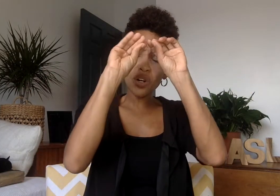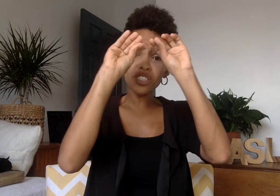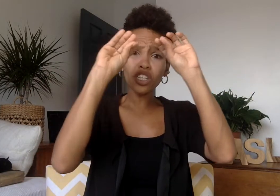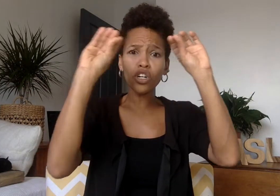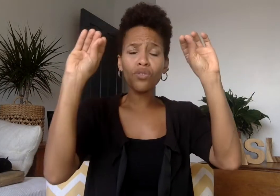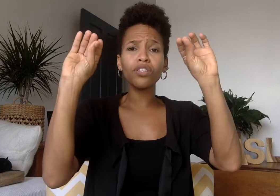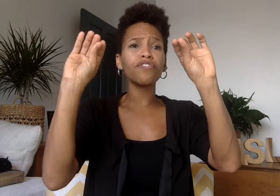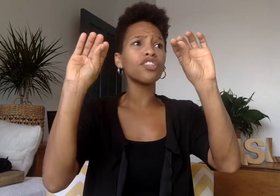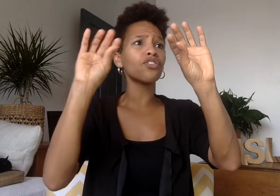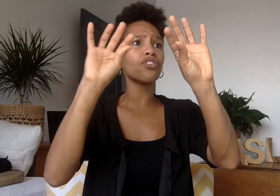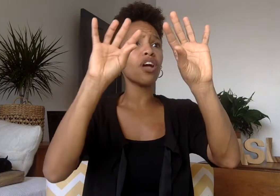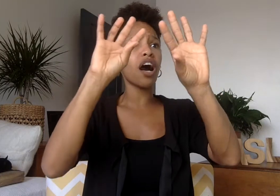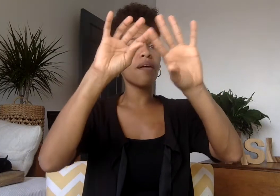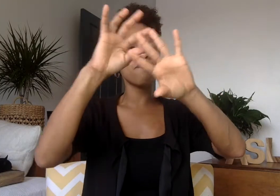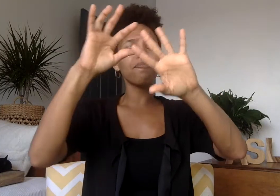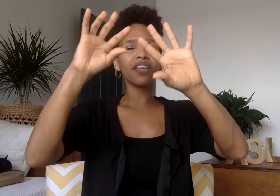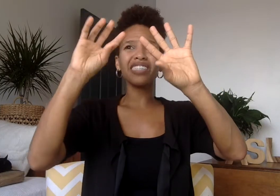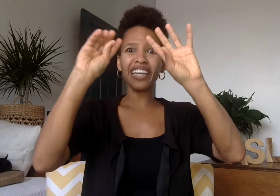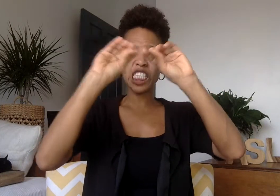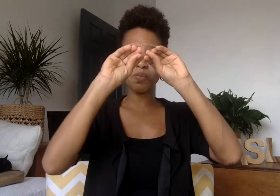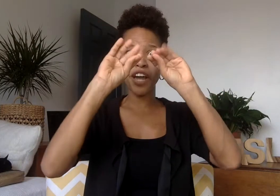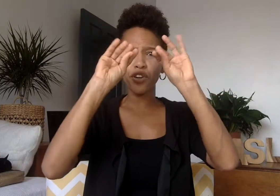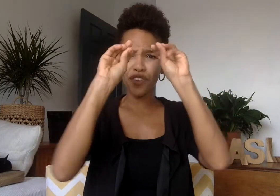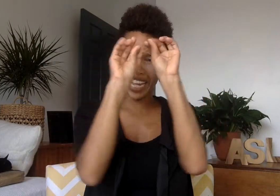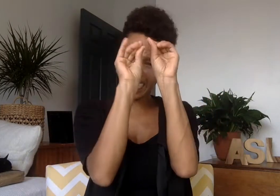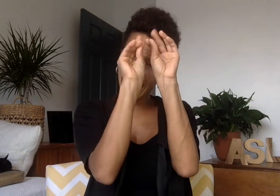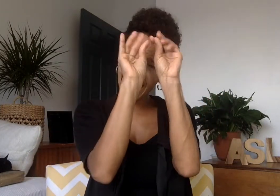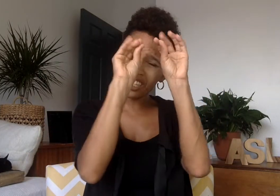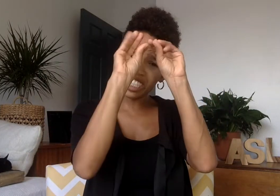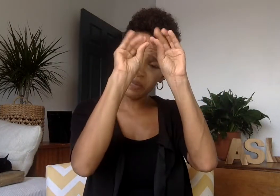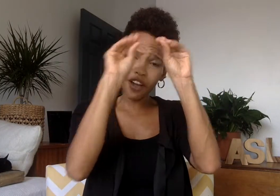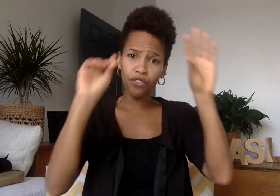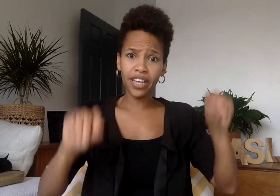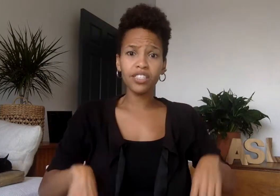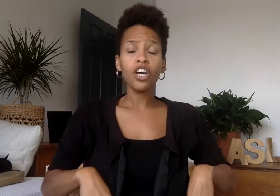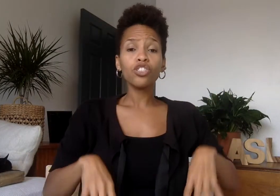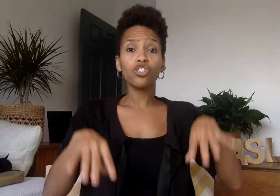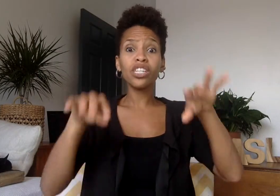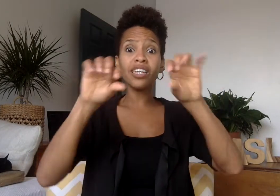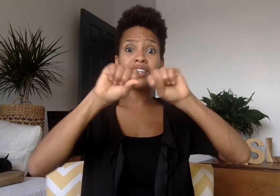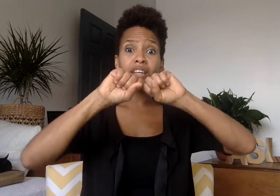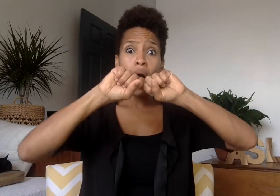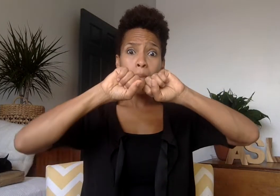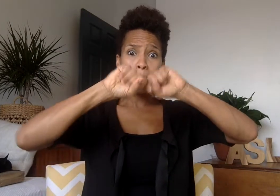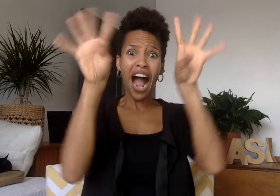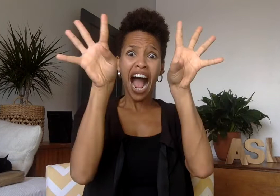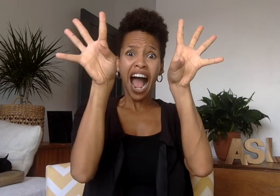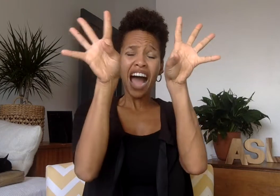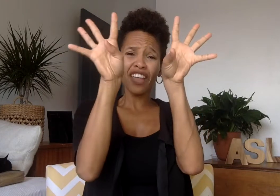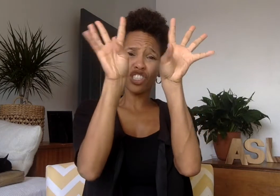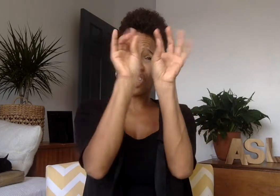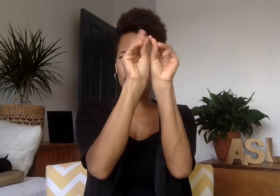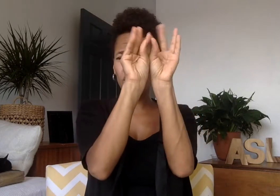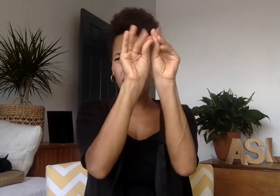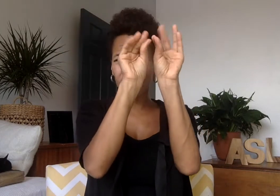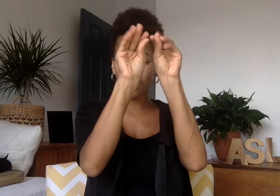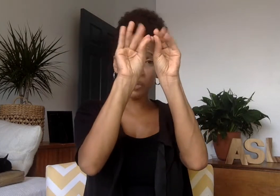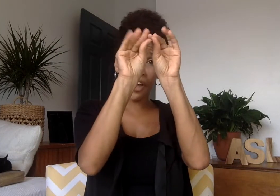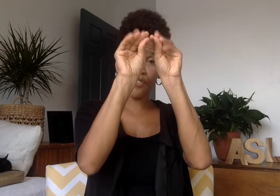and loads of little like spider veins, tiny little spider veins. So she does, and then she shows all the little spider